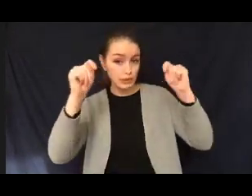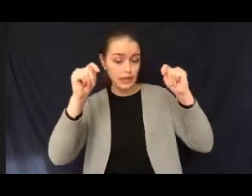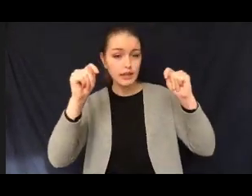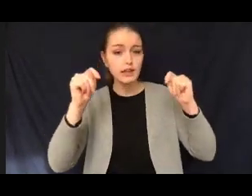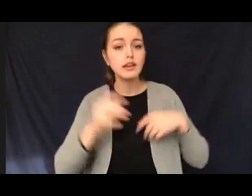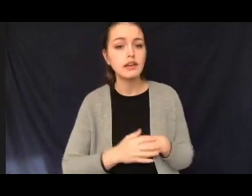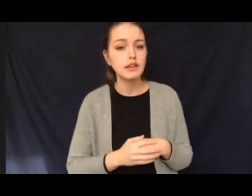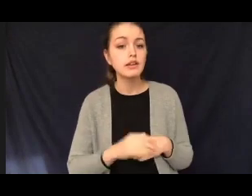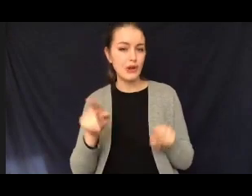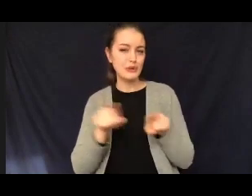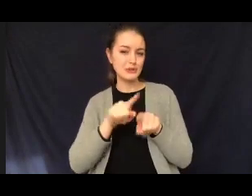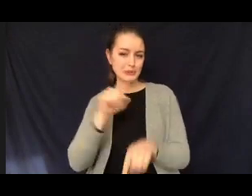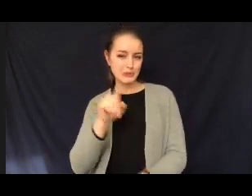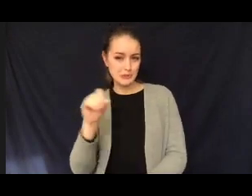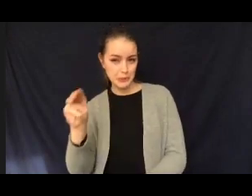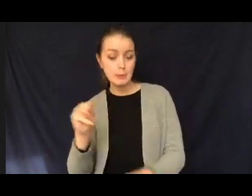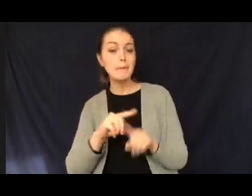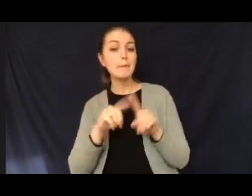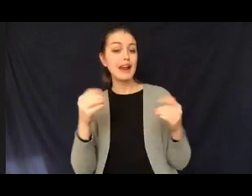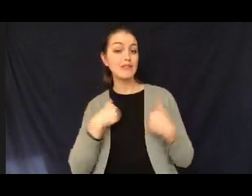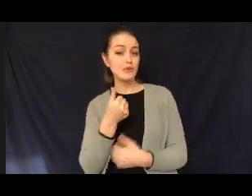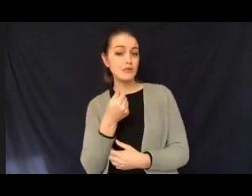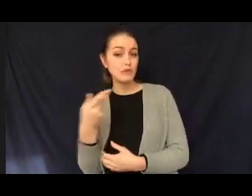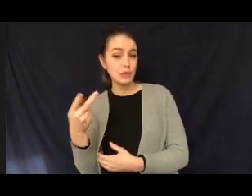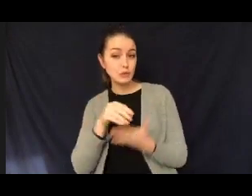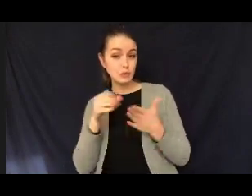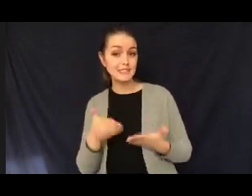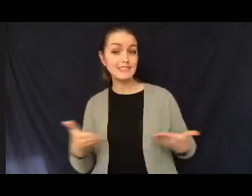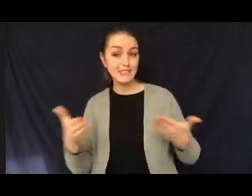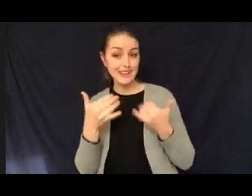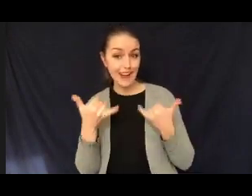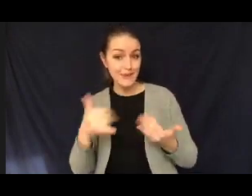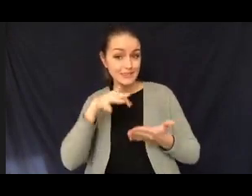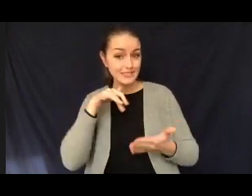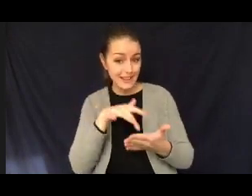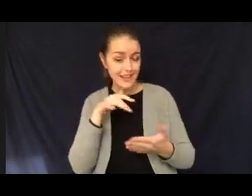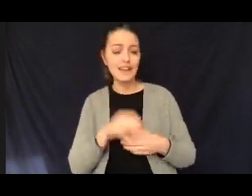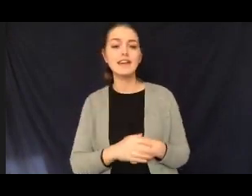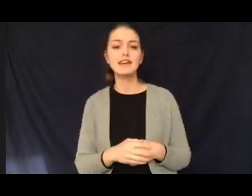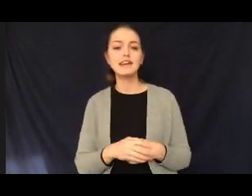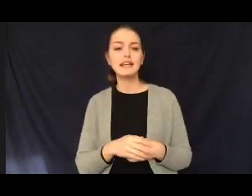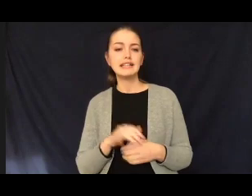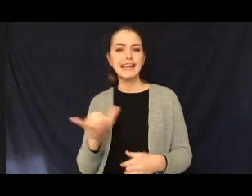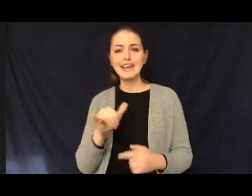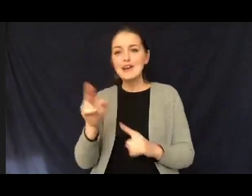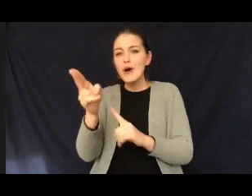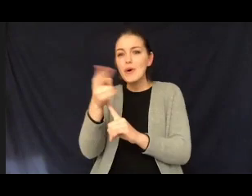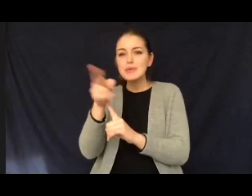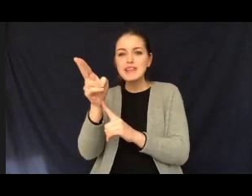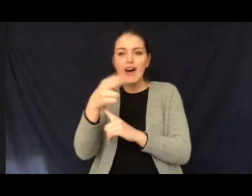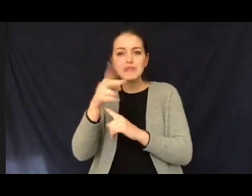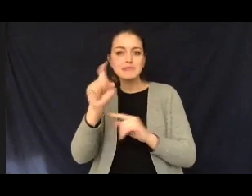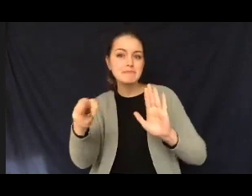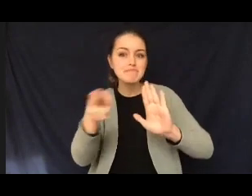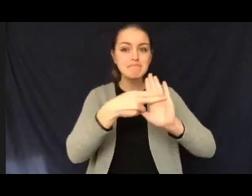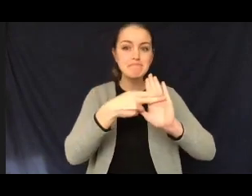But what we're doing, as far as I've got a few kids in here studying right now, Mhm. it's almost like a hotel reservation. They'll call us